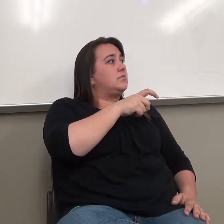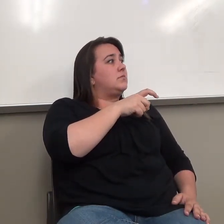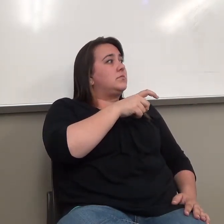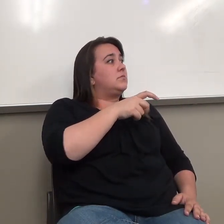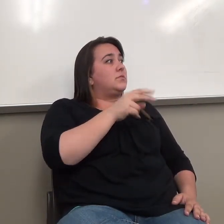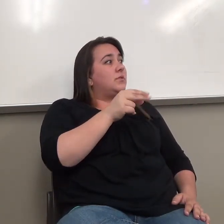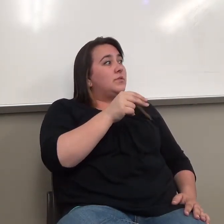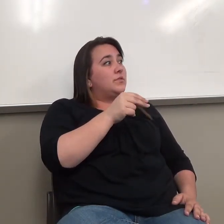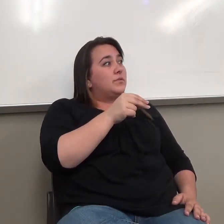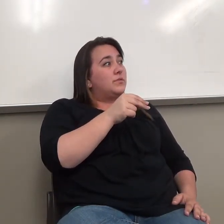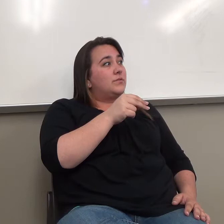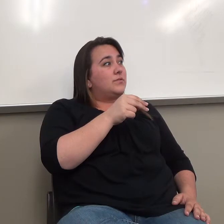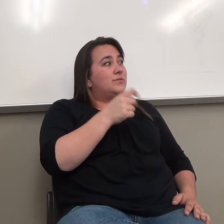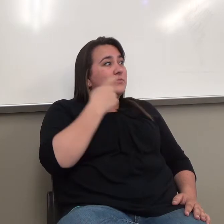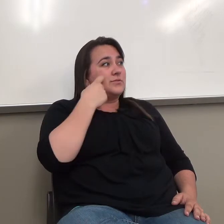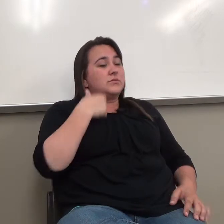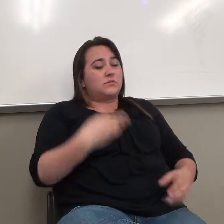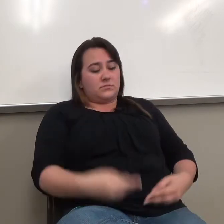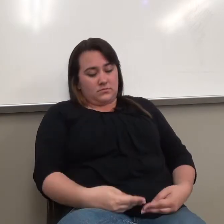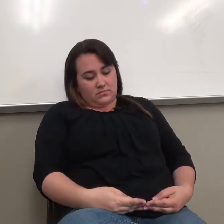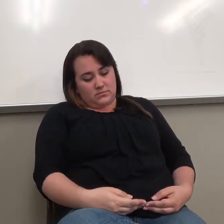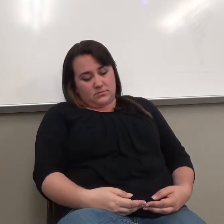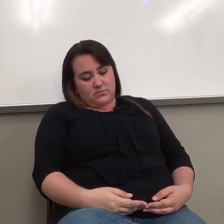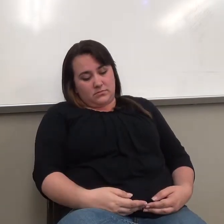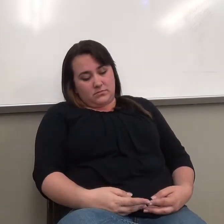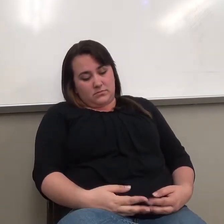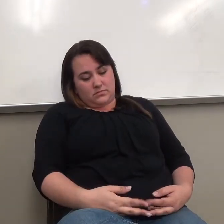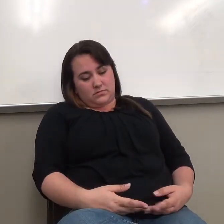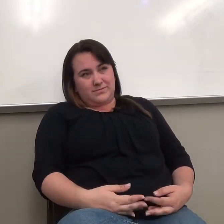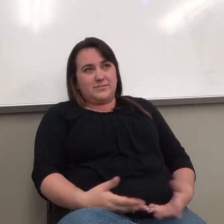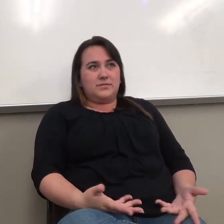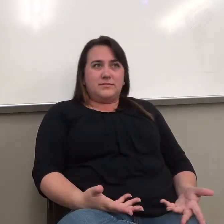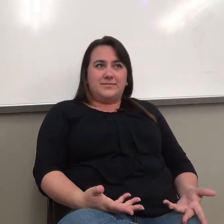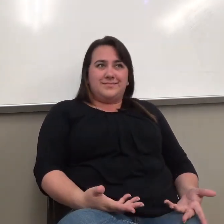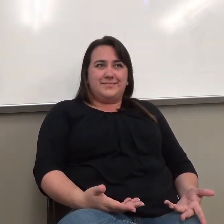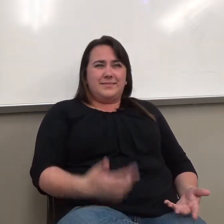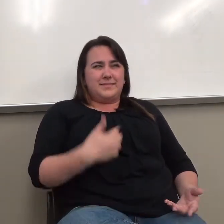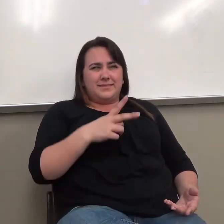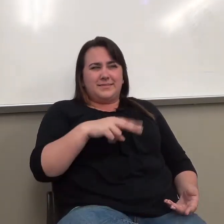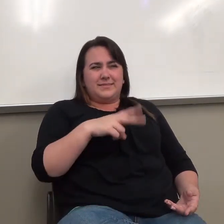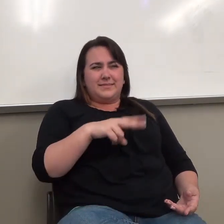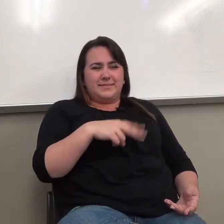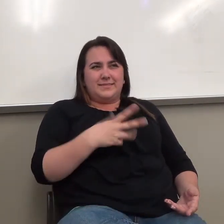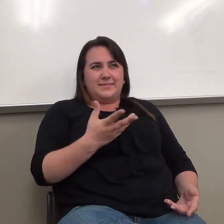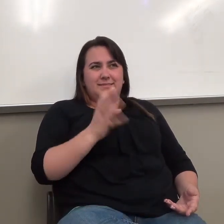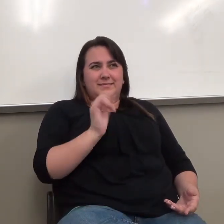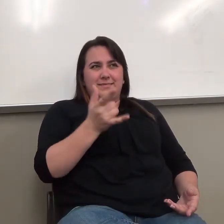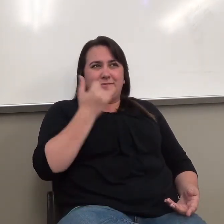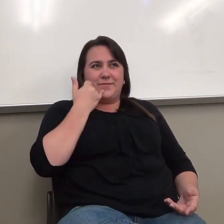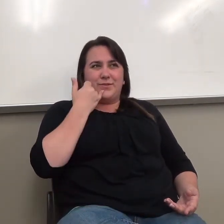No? Okay, you're just looking at your hands, okay? That's what, there's this horrible joke that